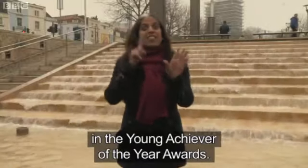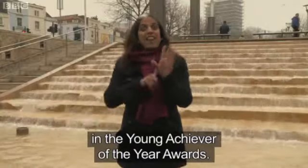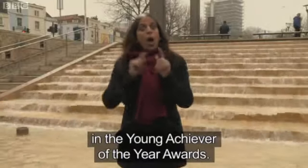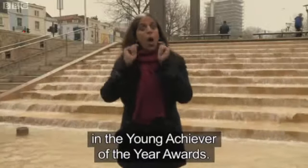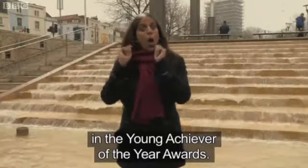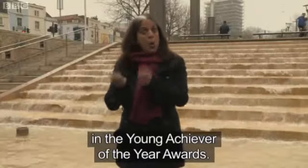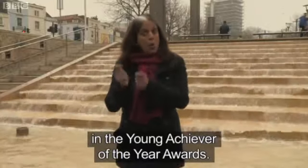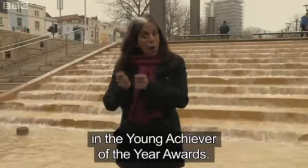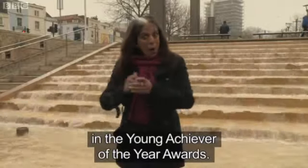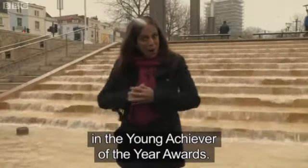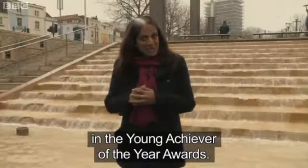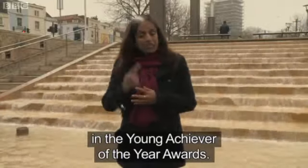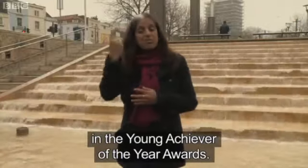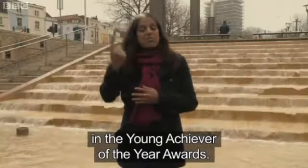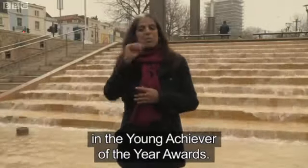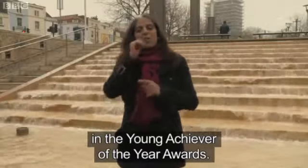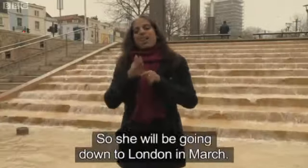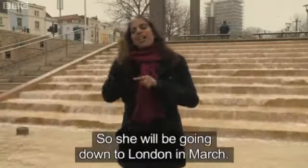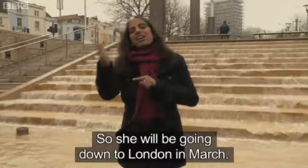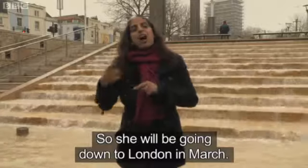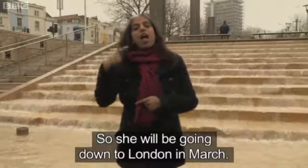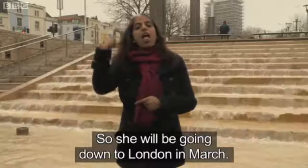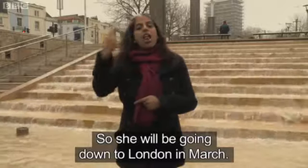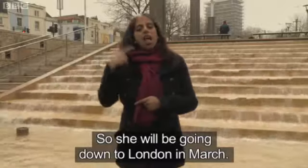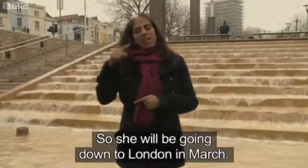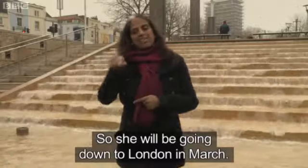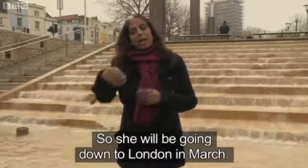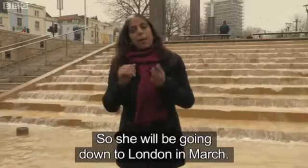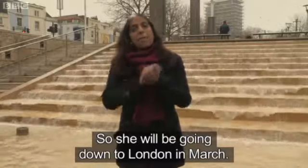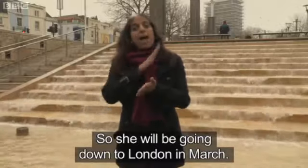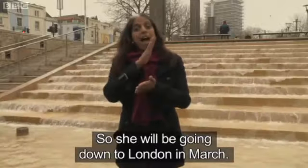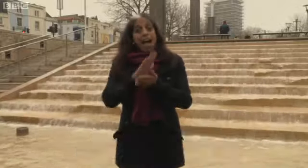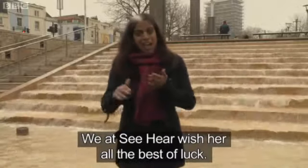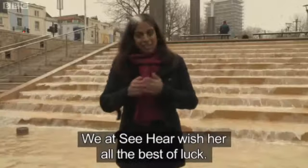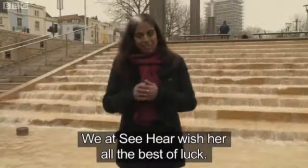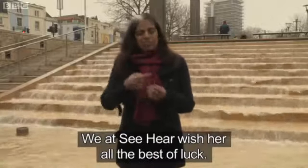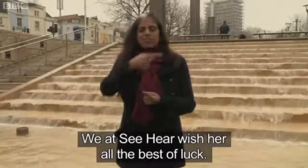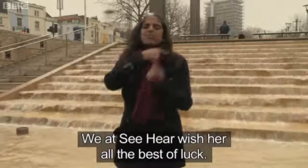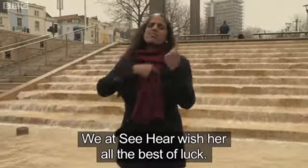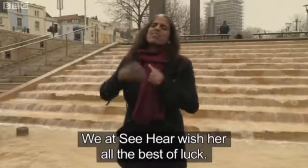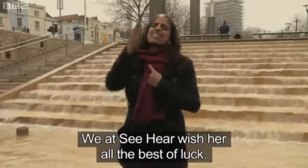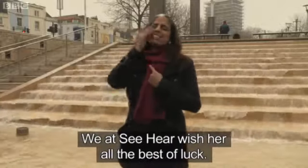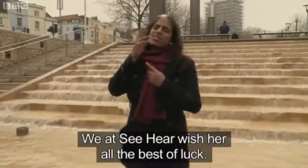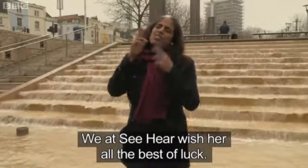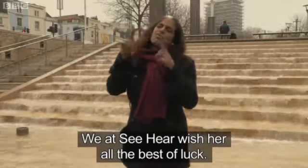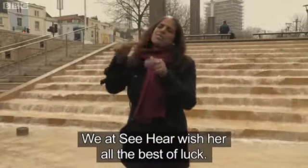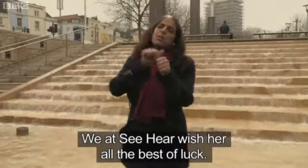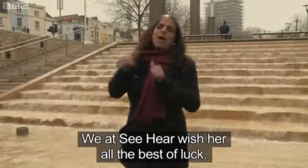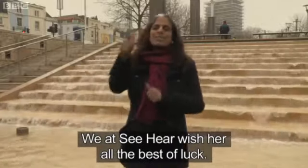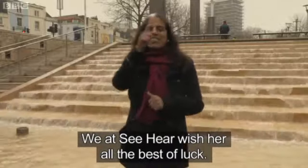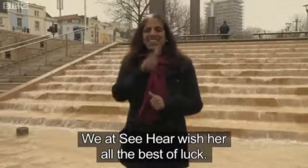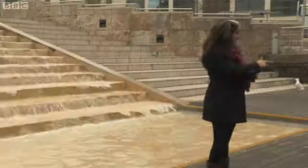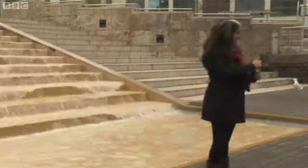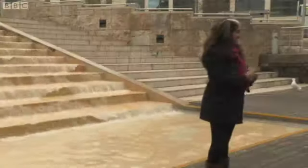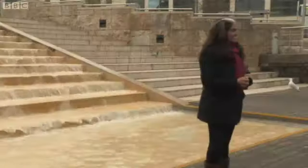Achiever of the Year Awards. So she will be going down to London in March. We at See Here wish her all the best of luck.